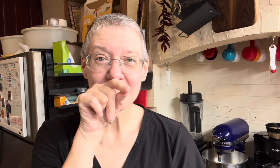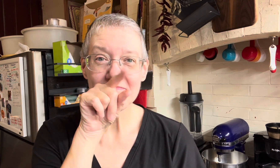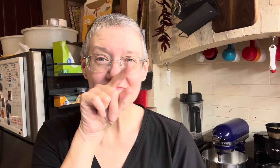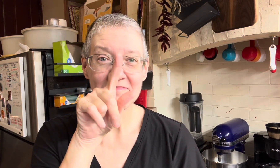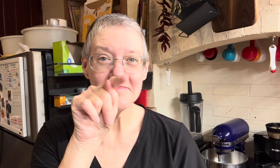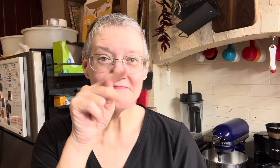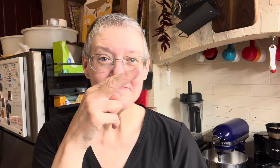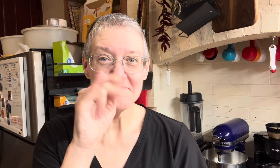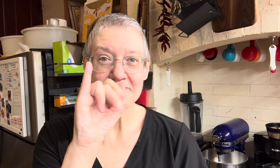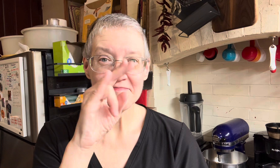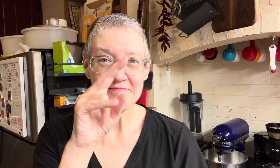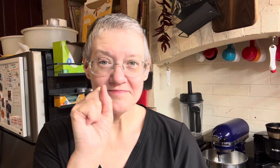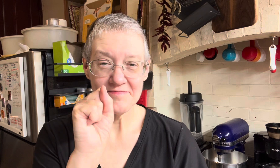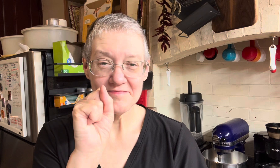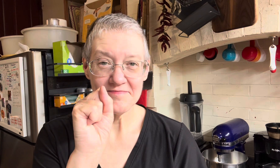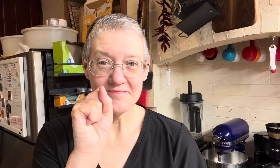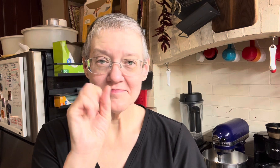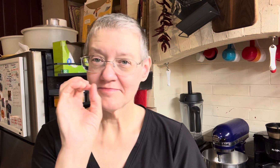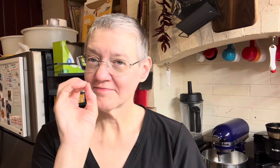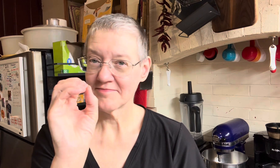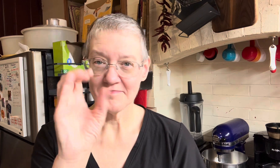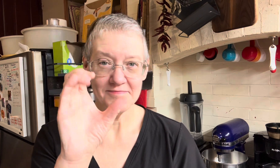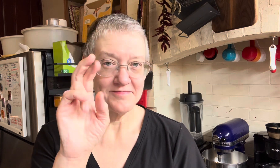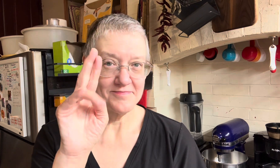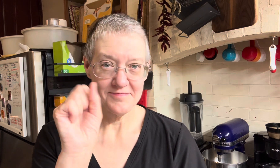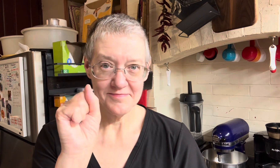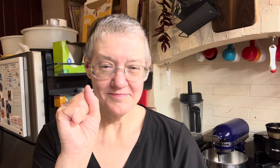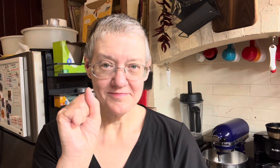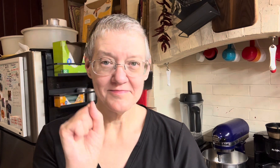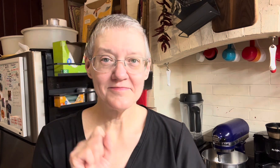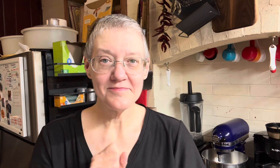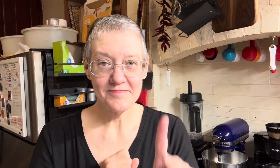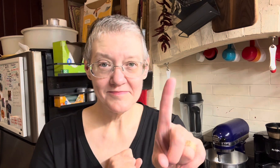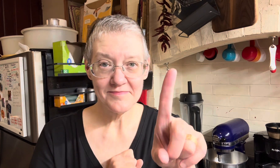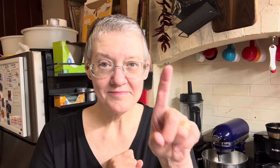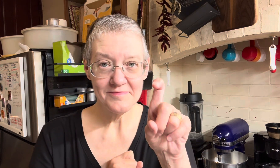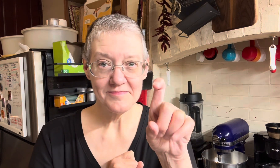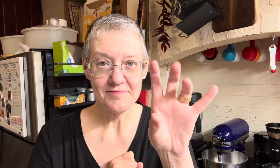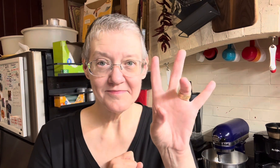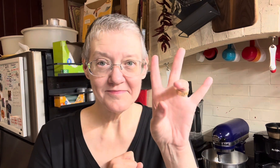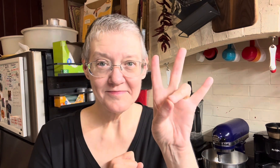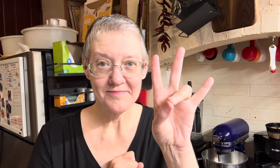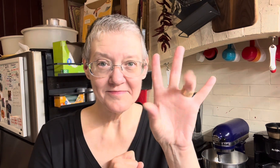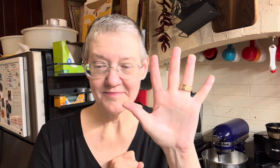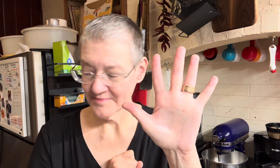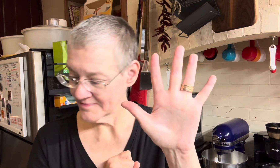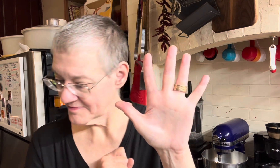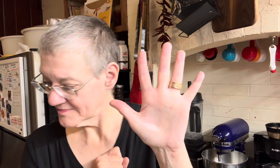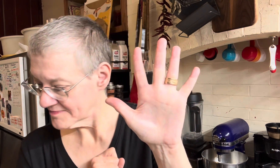my 2 chicken thighs, which doesn't have carbs, with